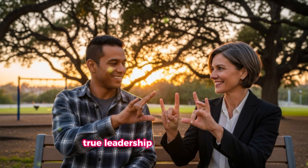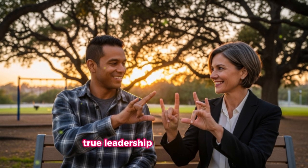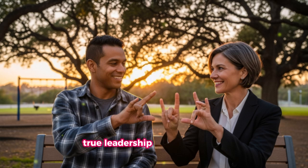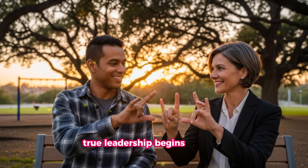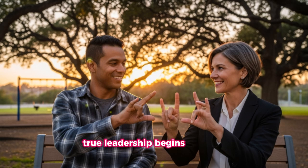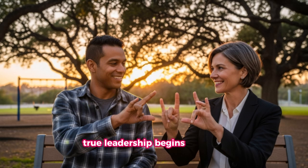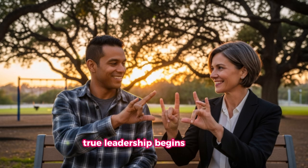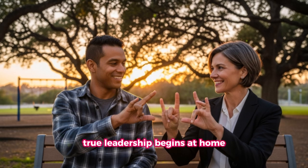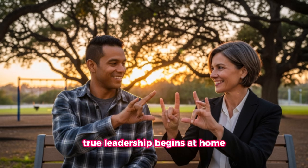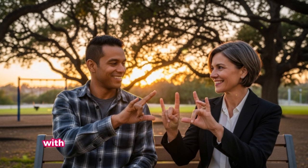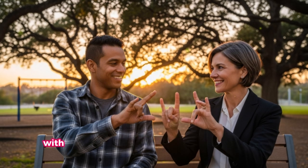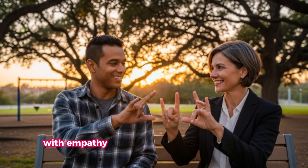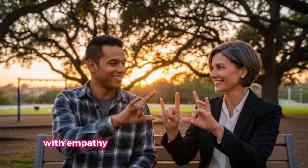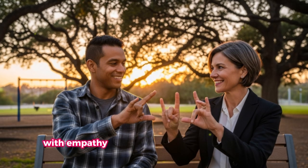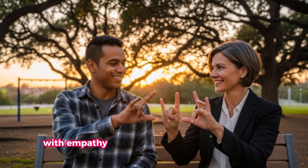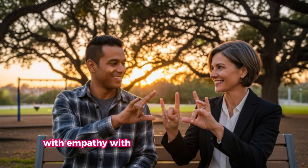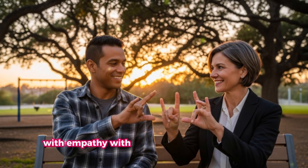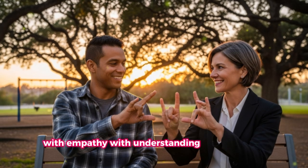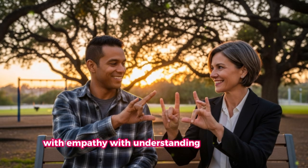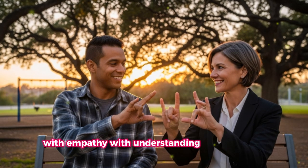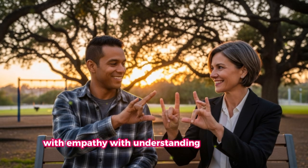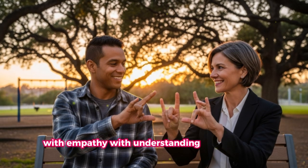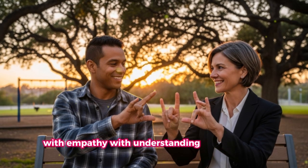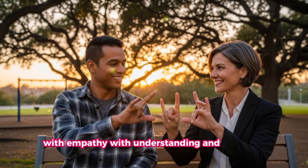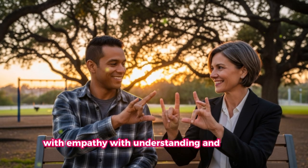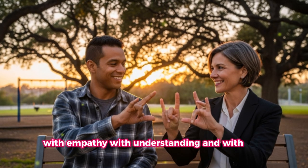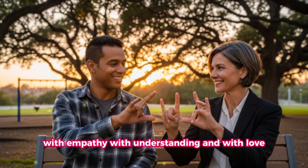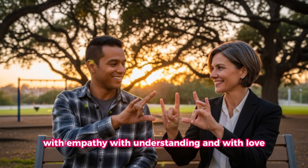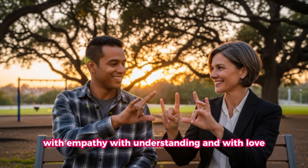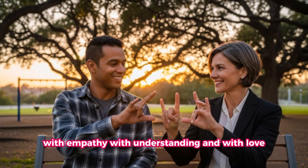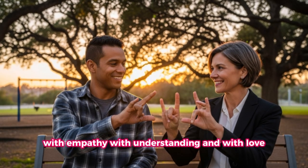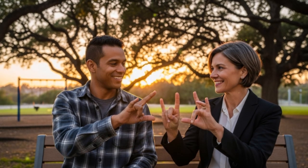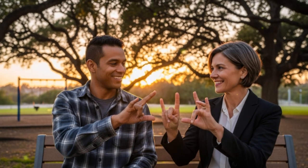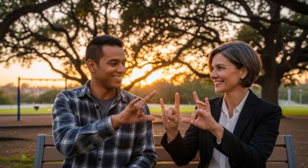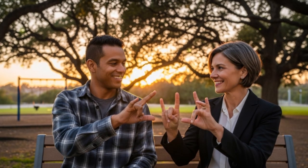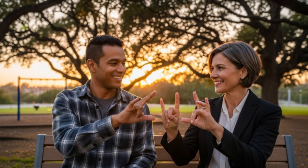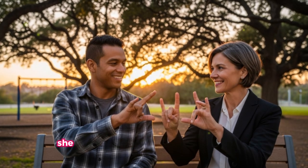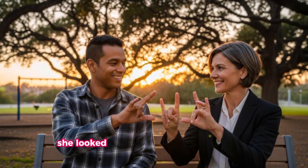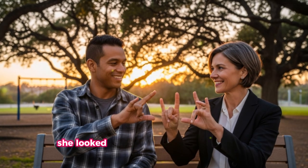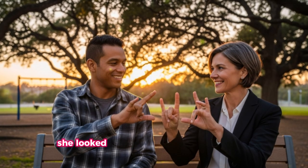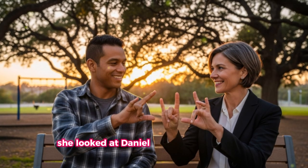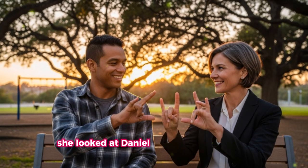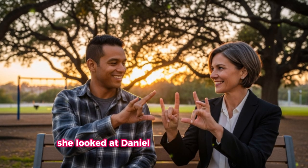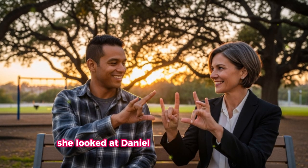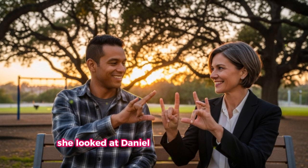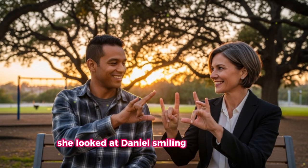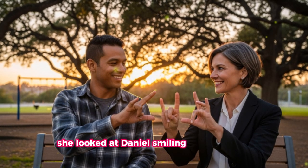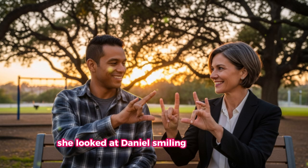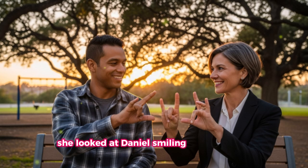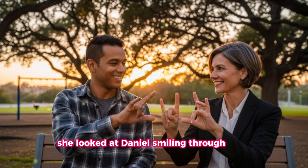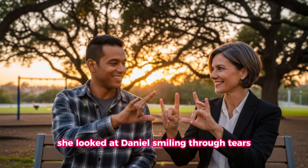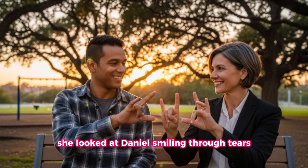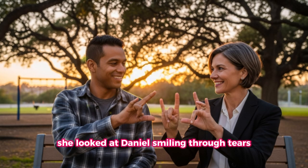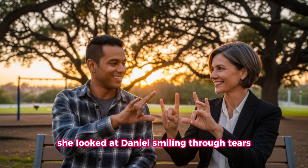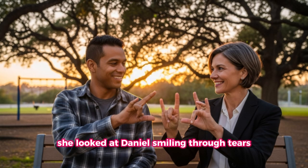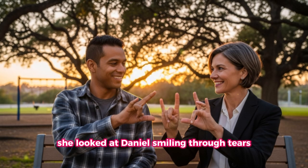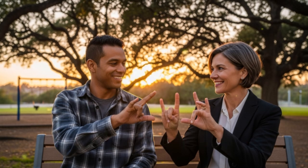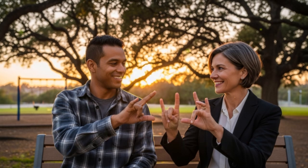leadership begins at home, with empathy, with understanding, and with love." She looked at Daniel, smiling through tears.